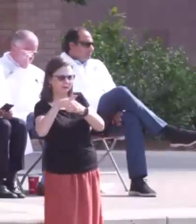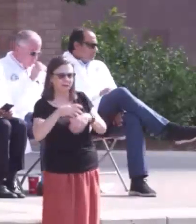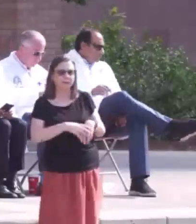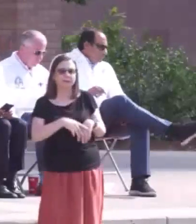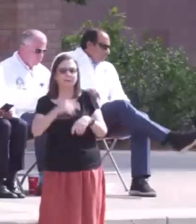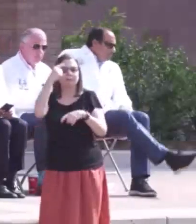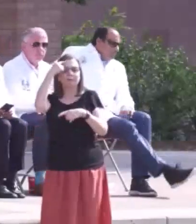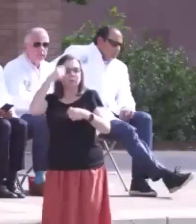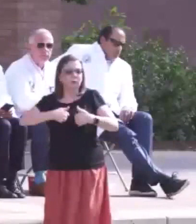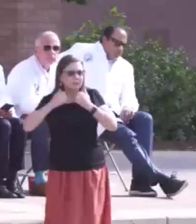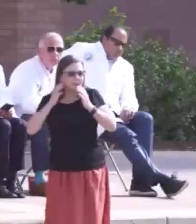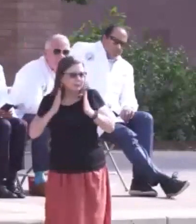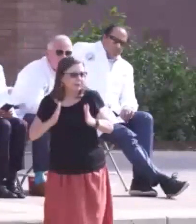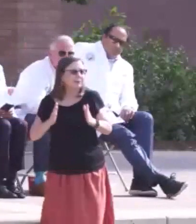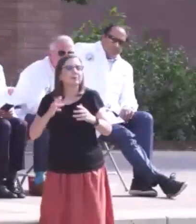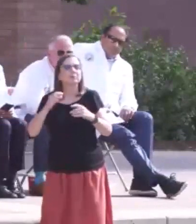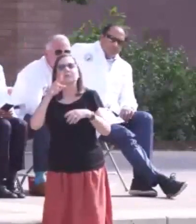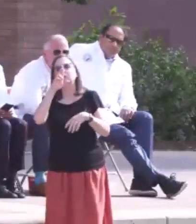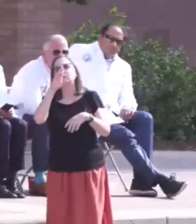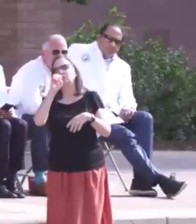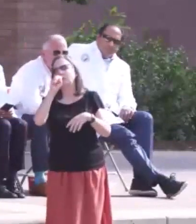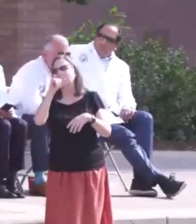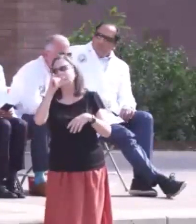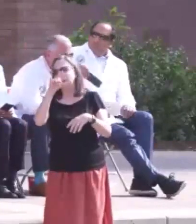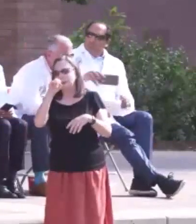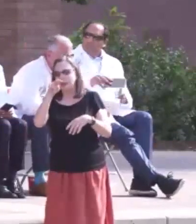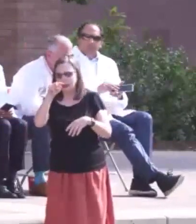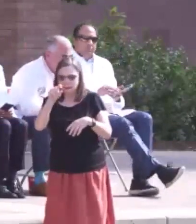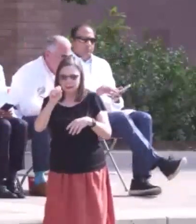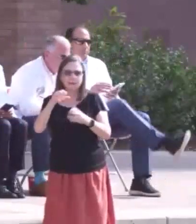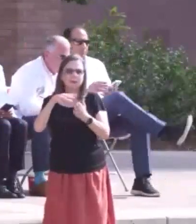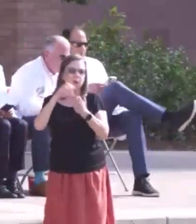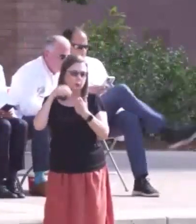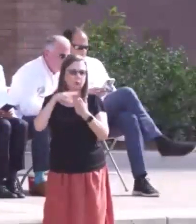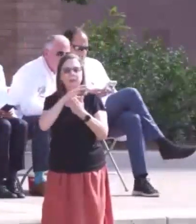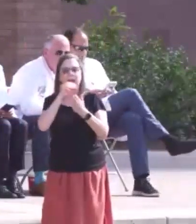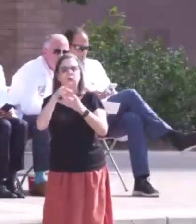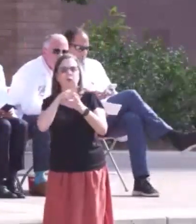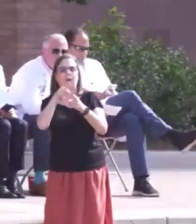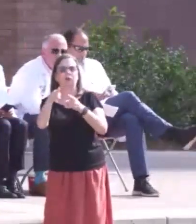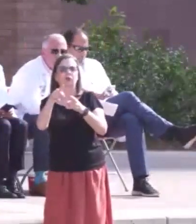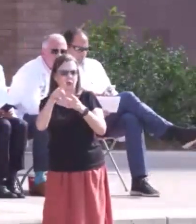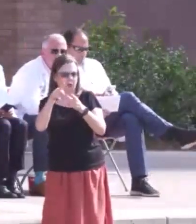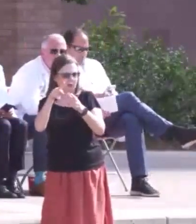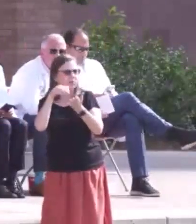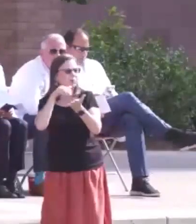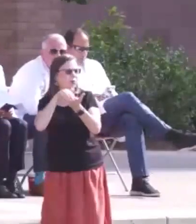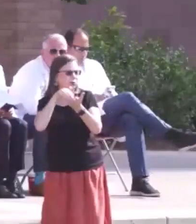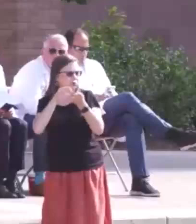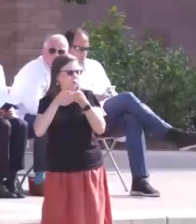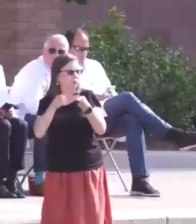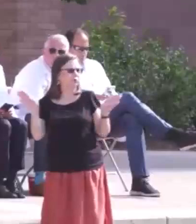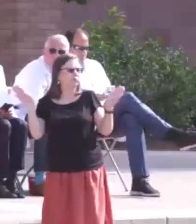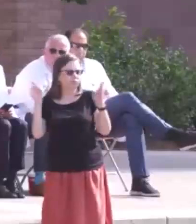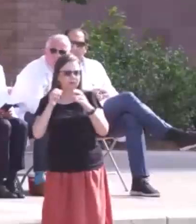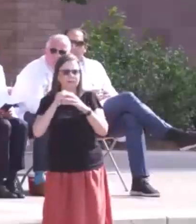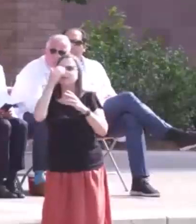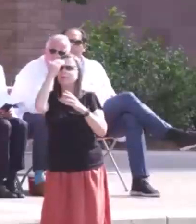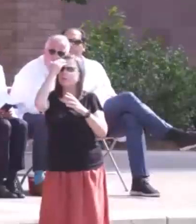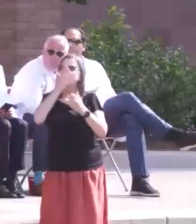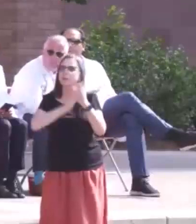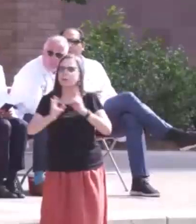faculty, and professional colleagues, it recognizes individuals who are known for their